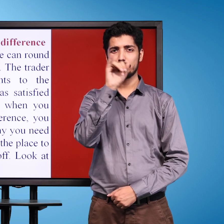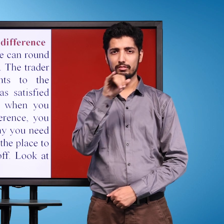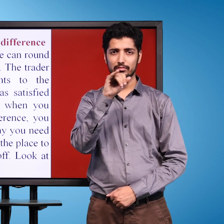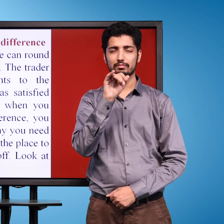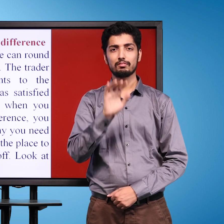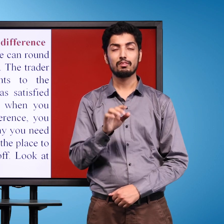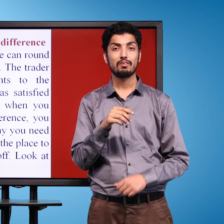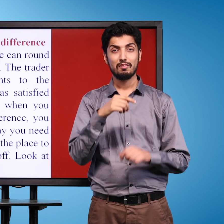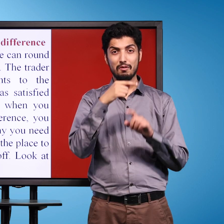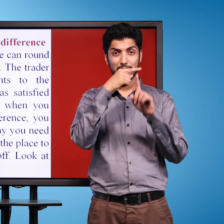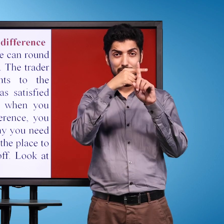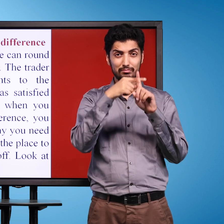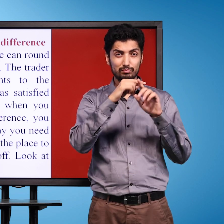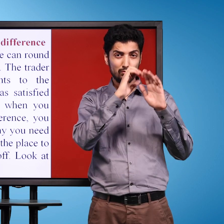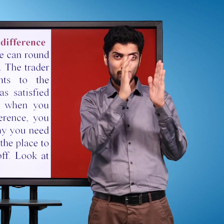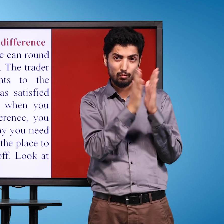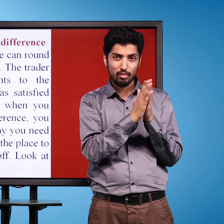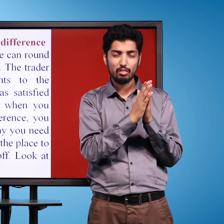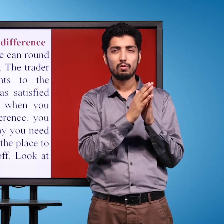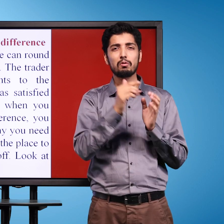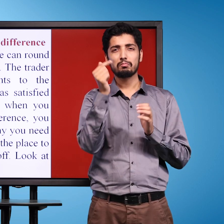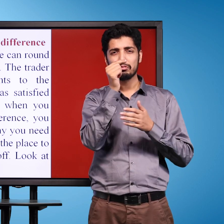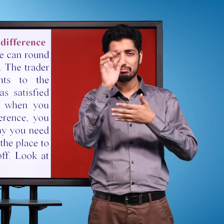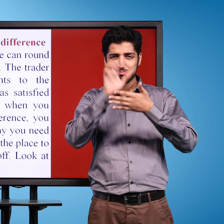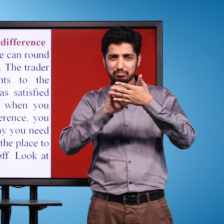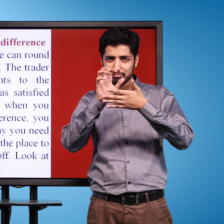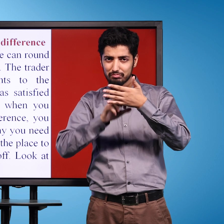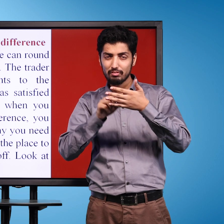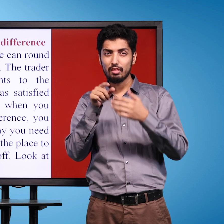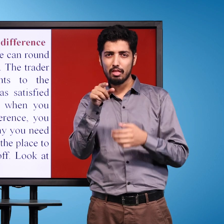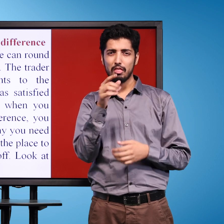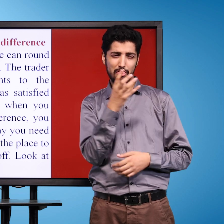(1.3.6) To estimate sum or difference.